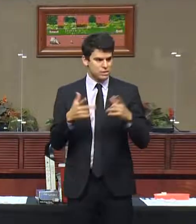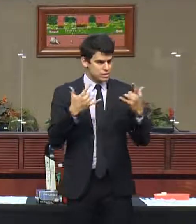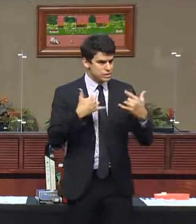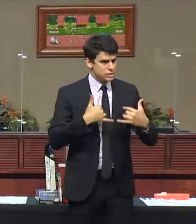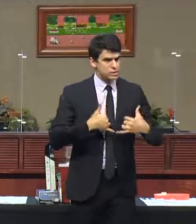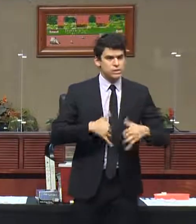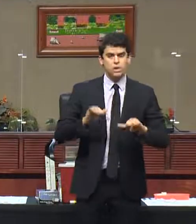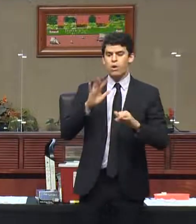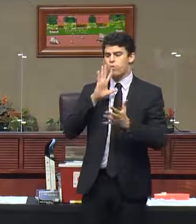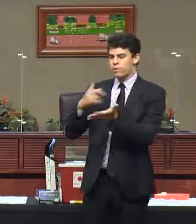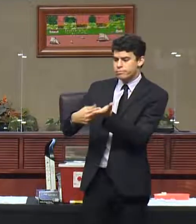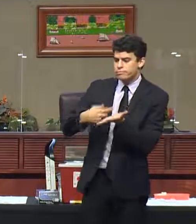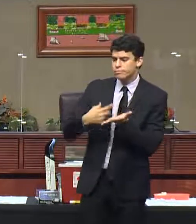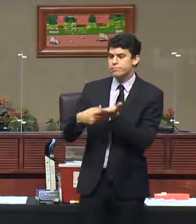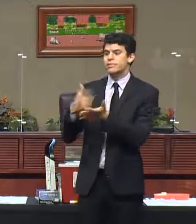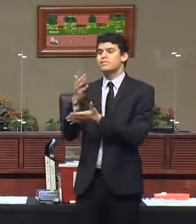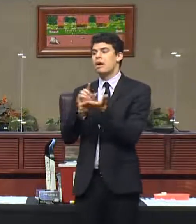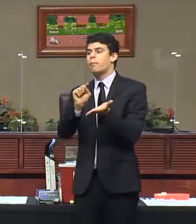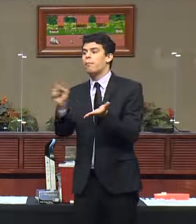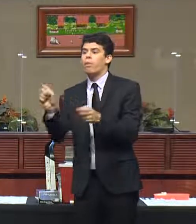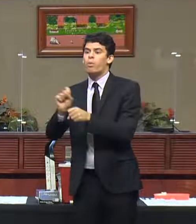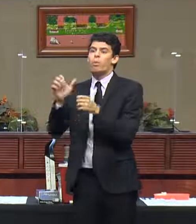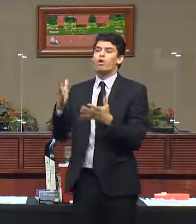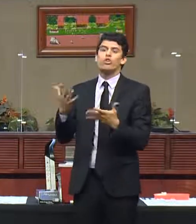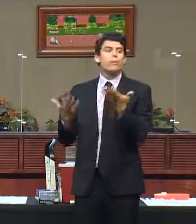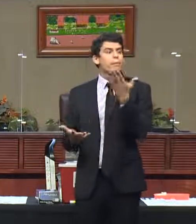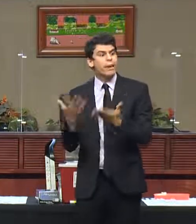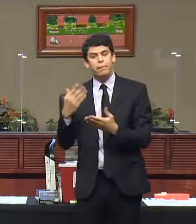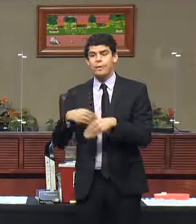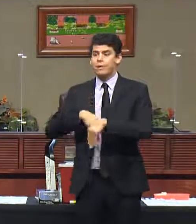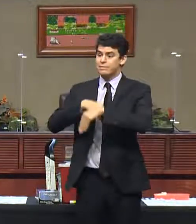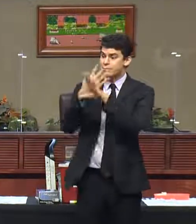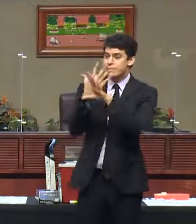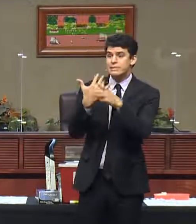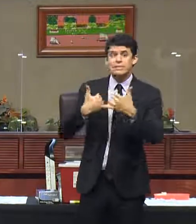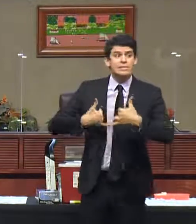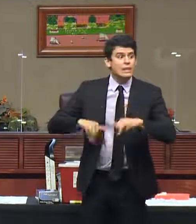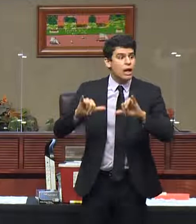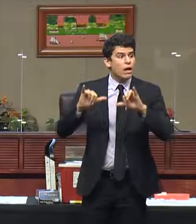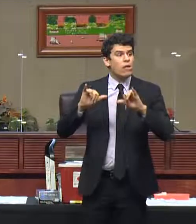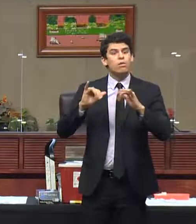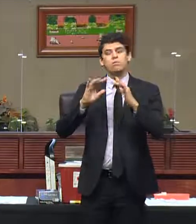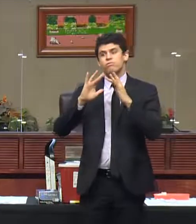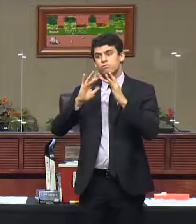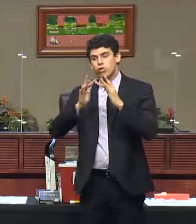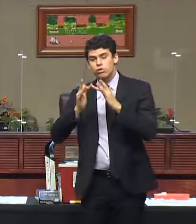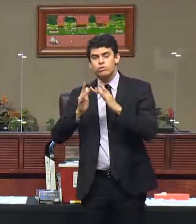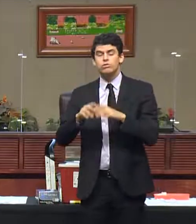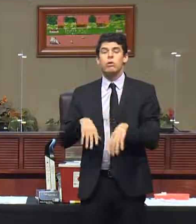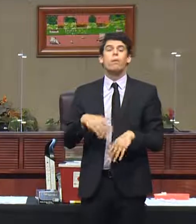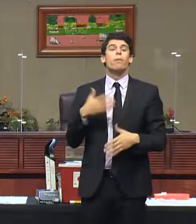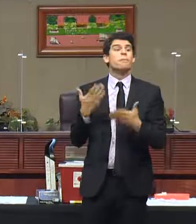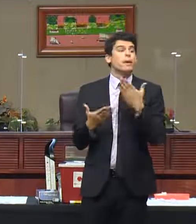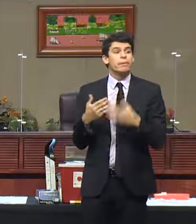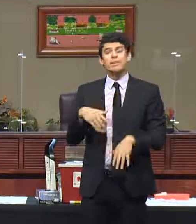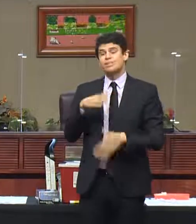virtual work by some of the workers, staggered schedules in terms of not everybody there at the same time. We're going to be doing some things